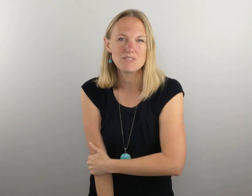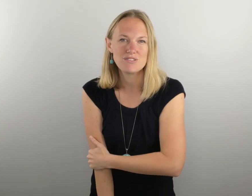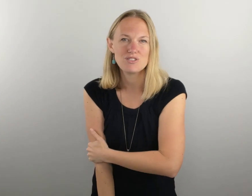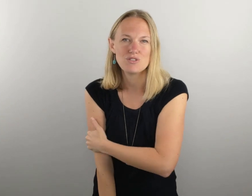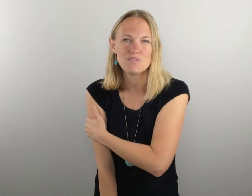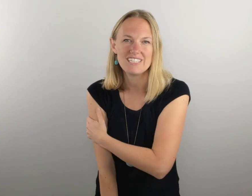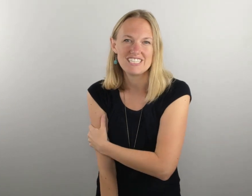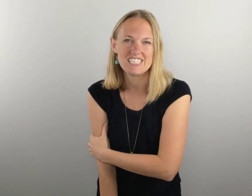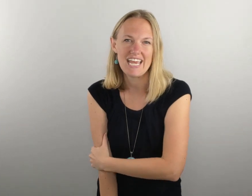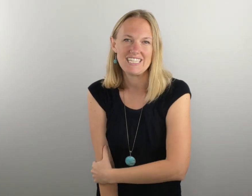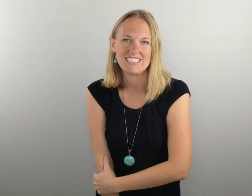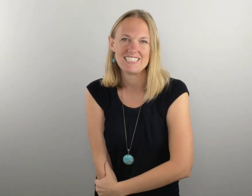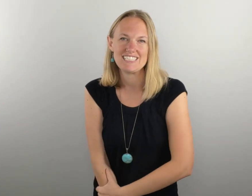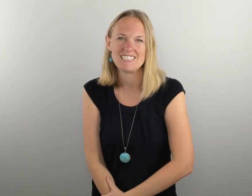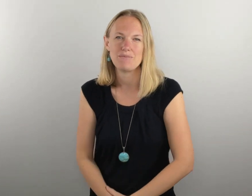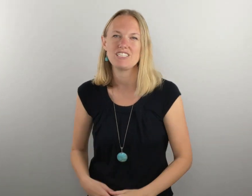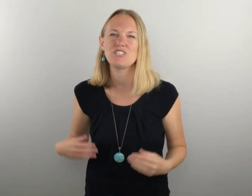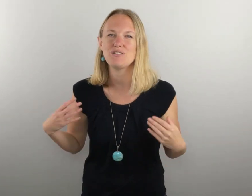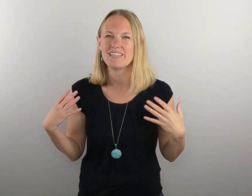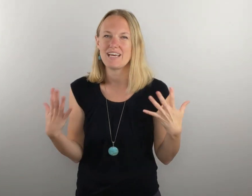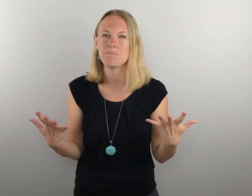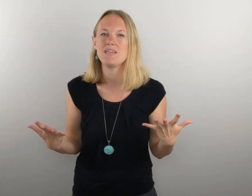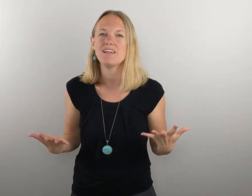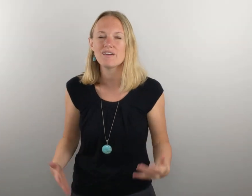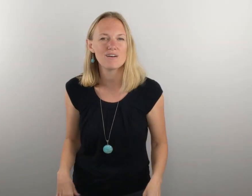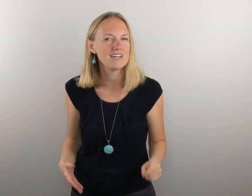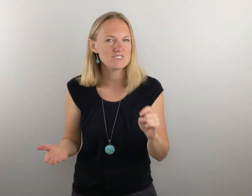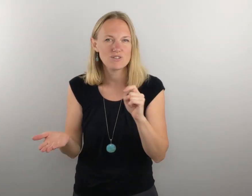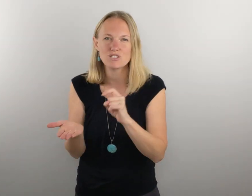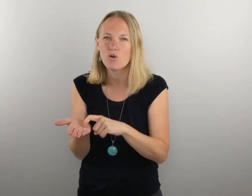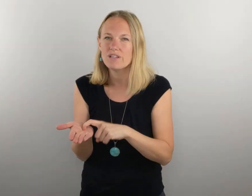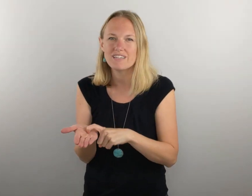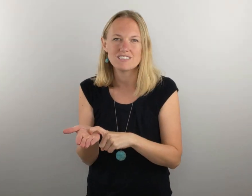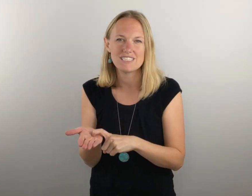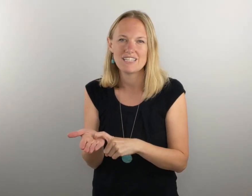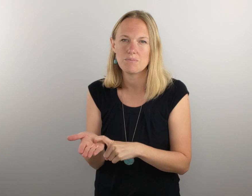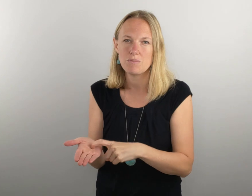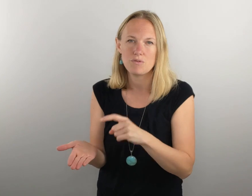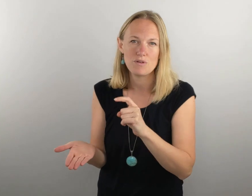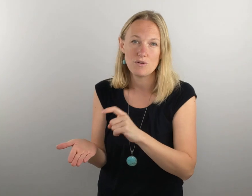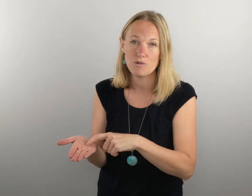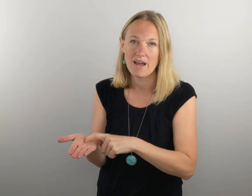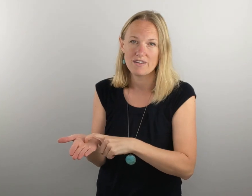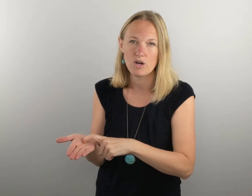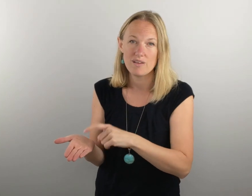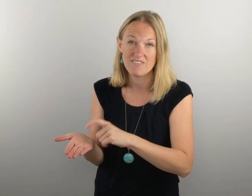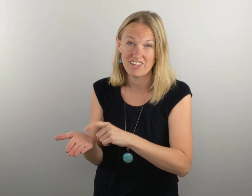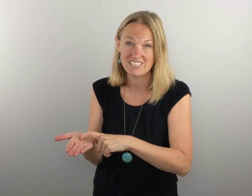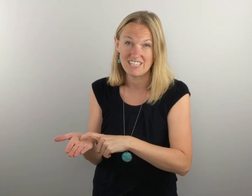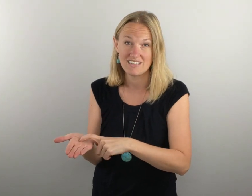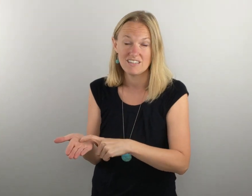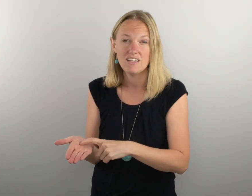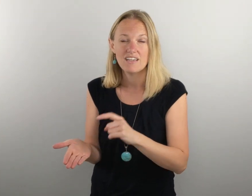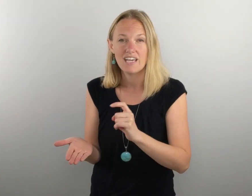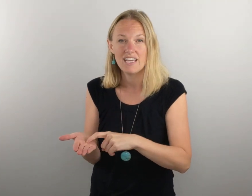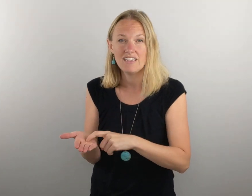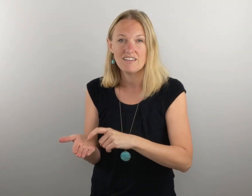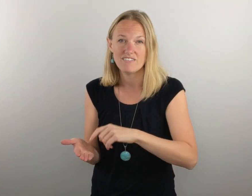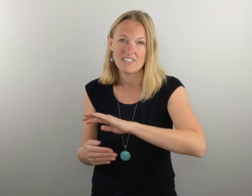you do need to change it just to make sure you get that meaning across. So I totally understand that people who would rather go with fixing. Okay?